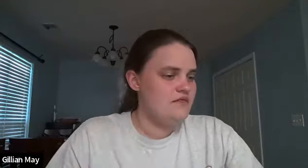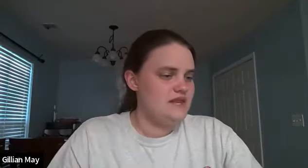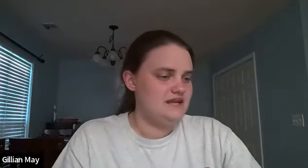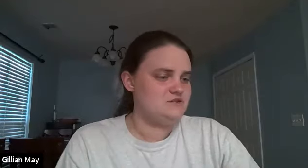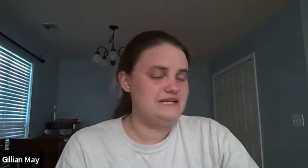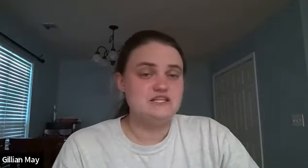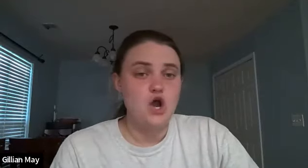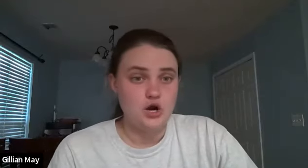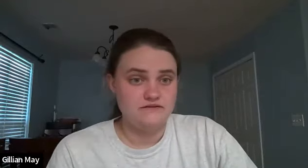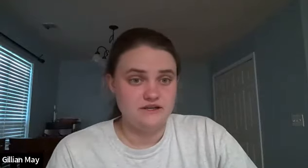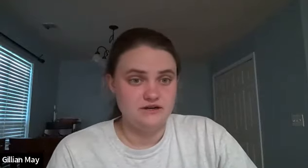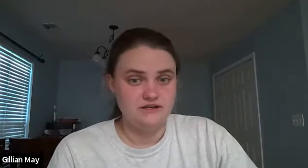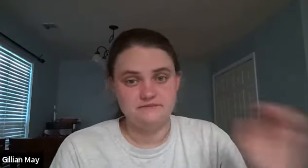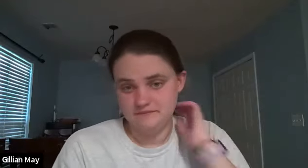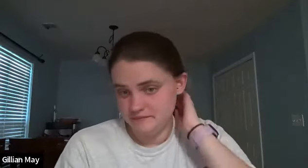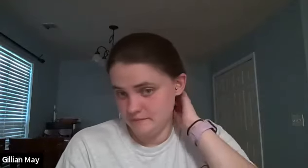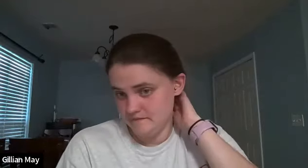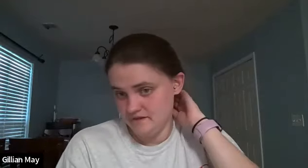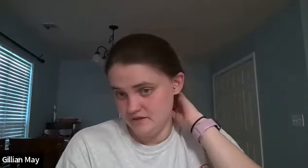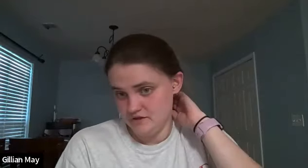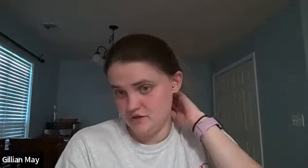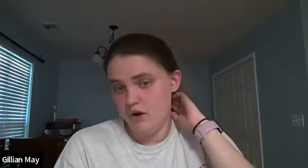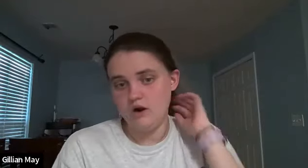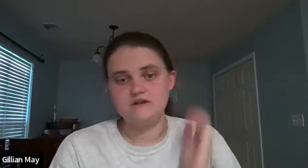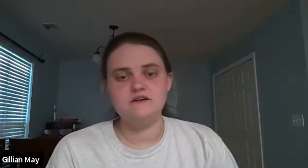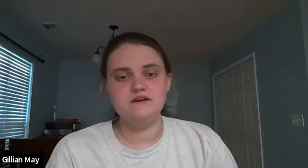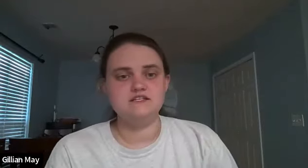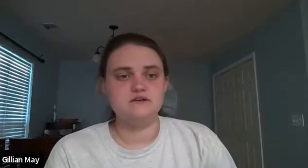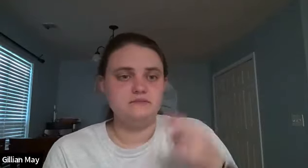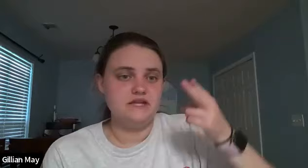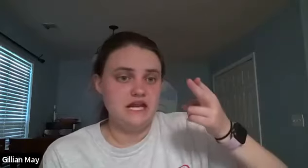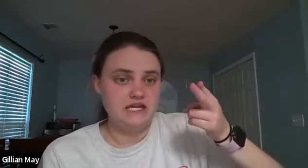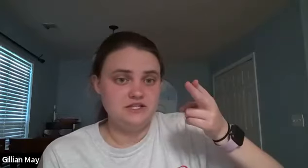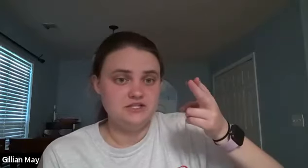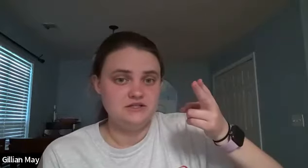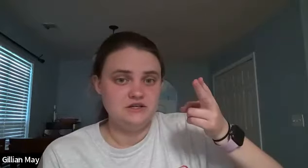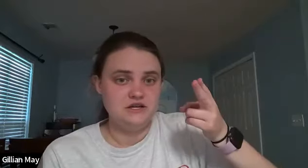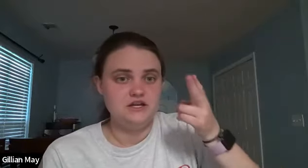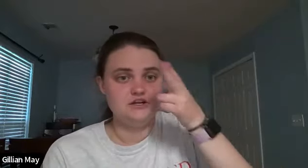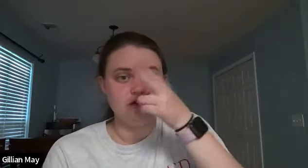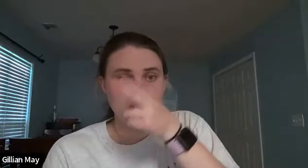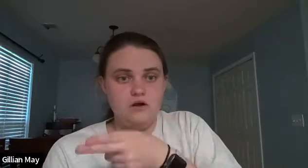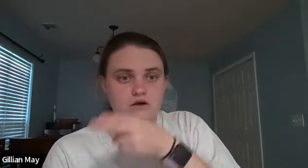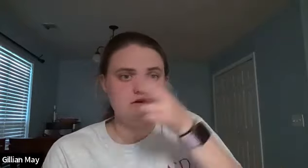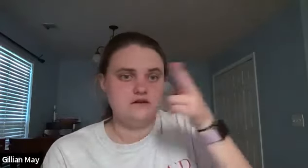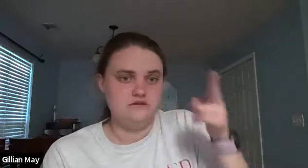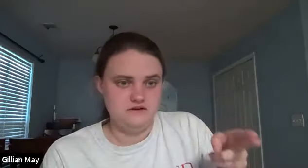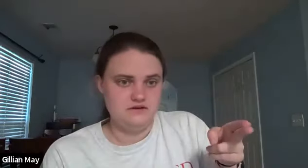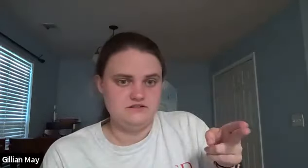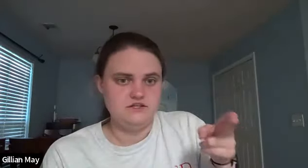The next one is hard of hearing. So hard of hearing is going to be an H, and you're going to go hard of hearing. So you